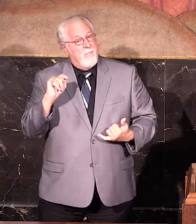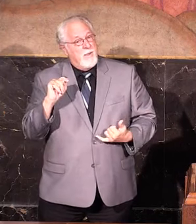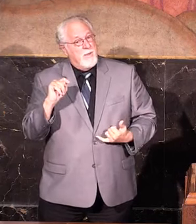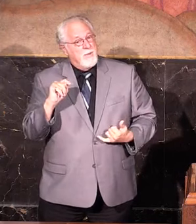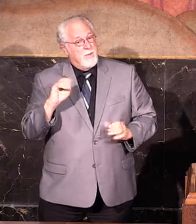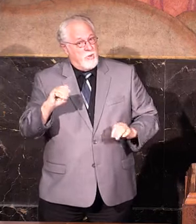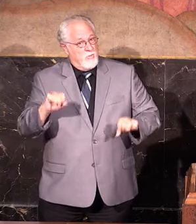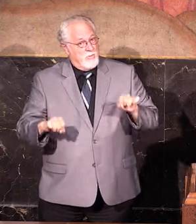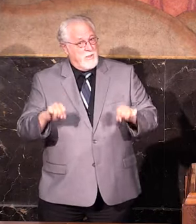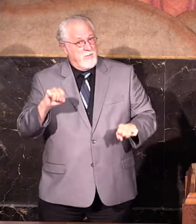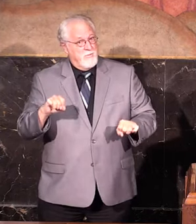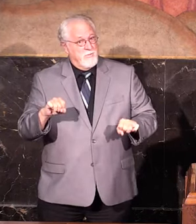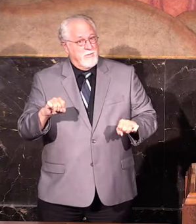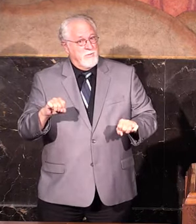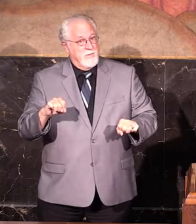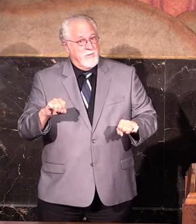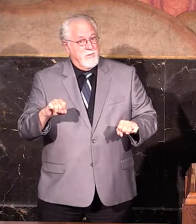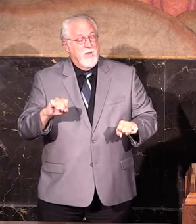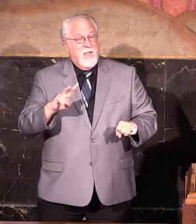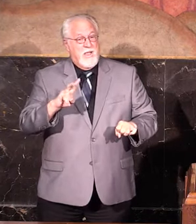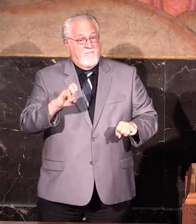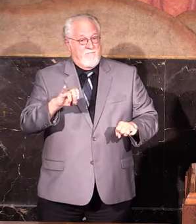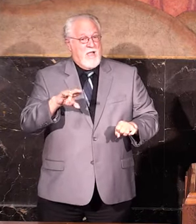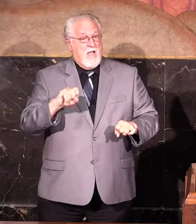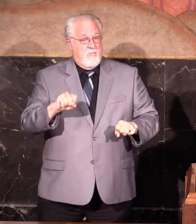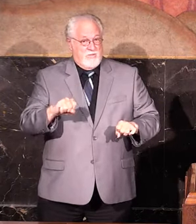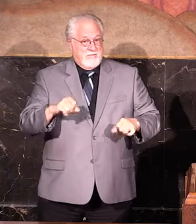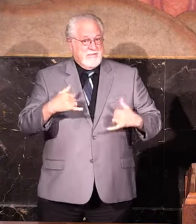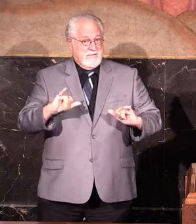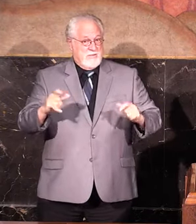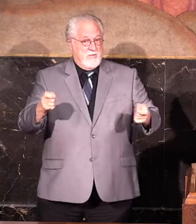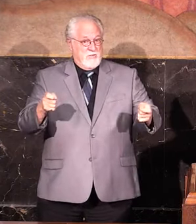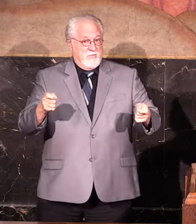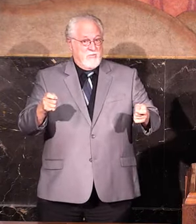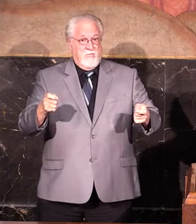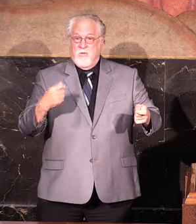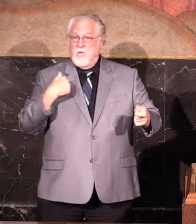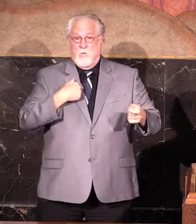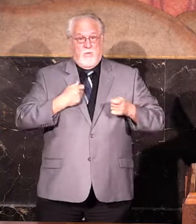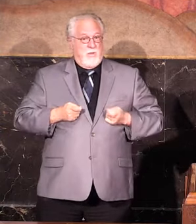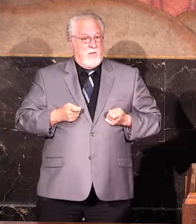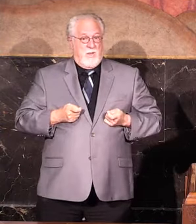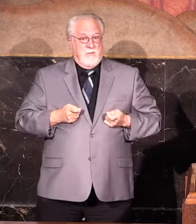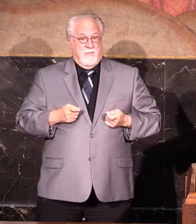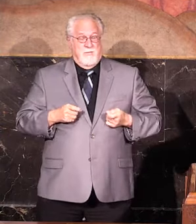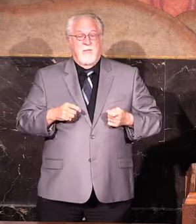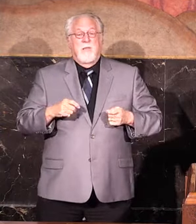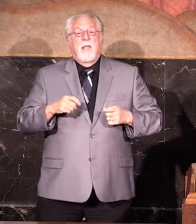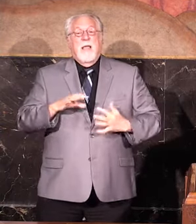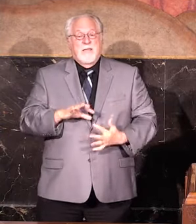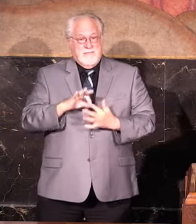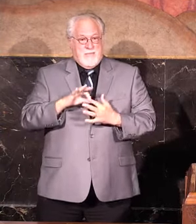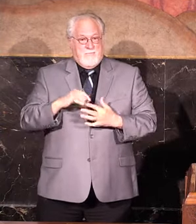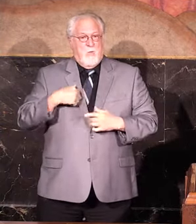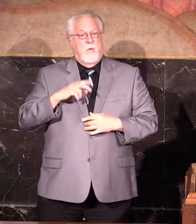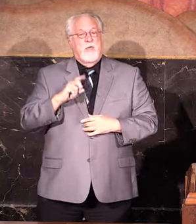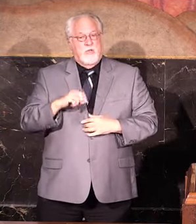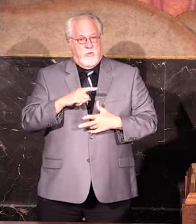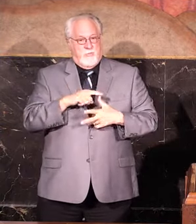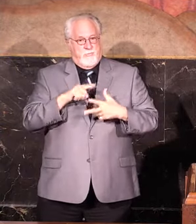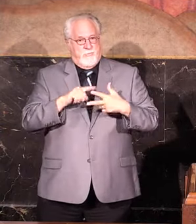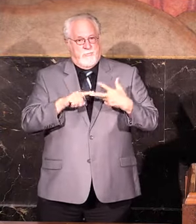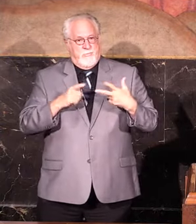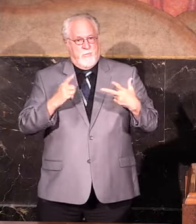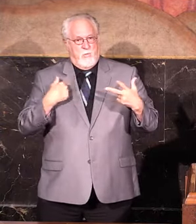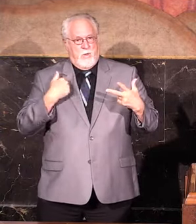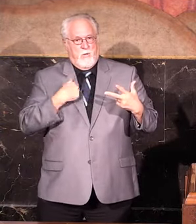no doubt that the virus is still very much in control, and we are not, except to the degree that we do the things that we're asking